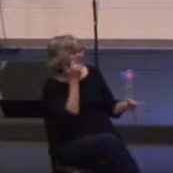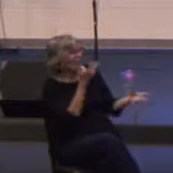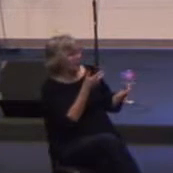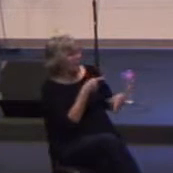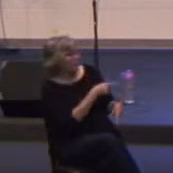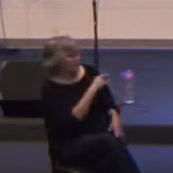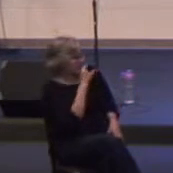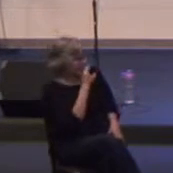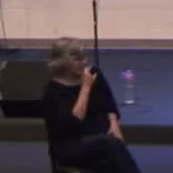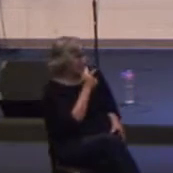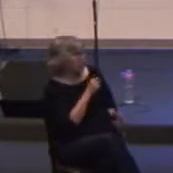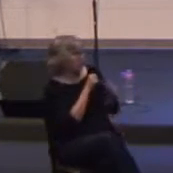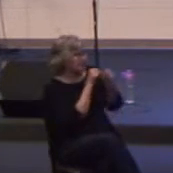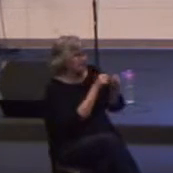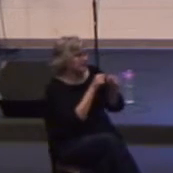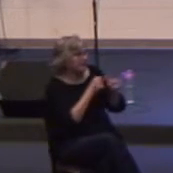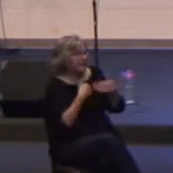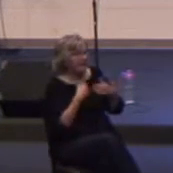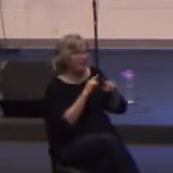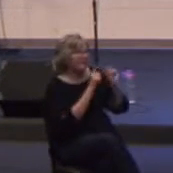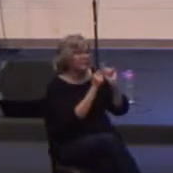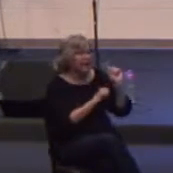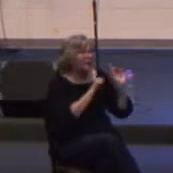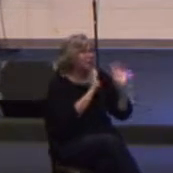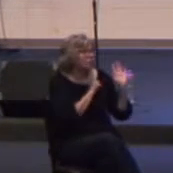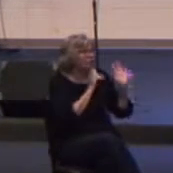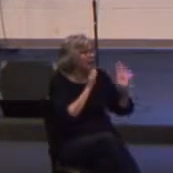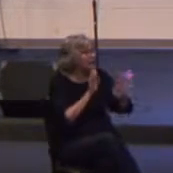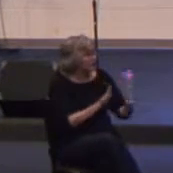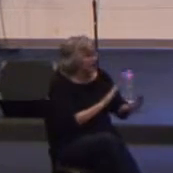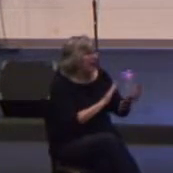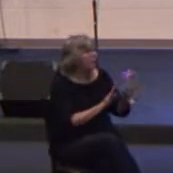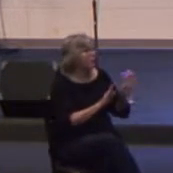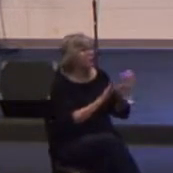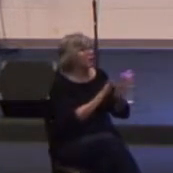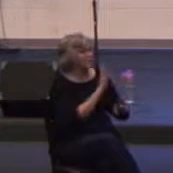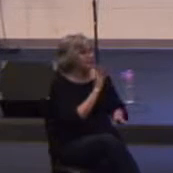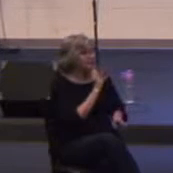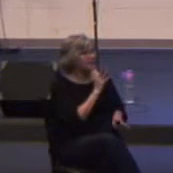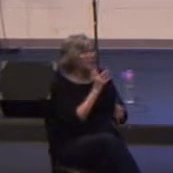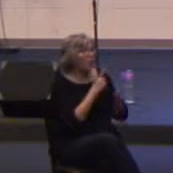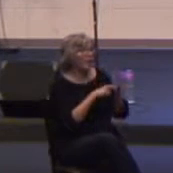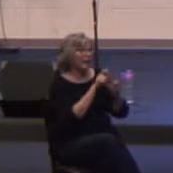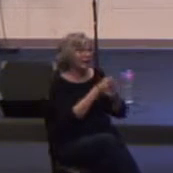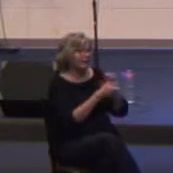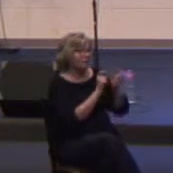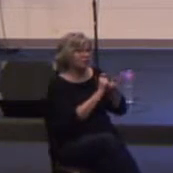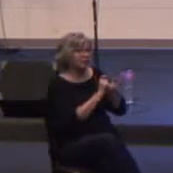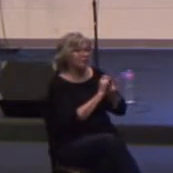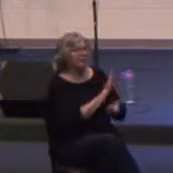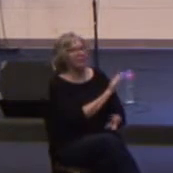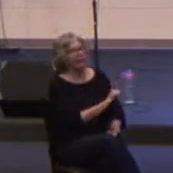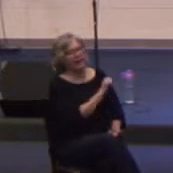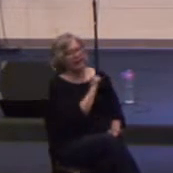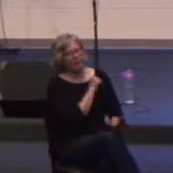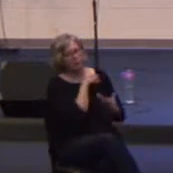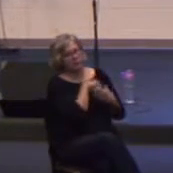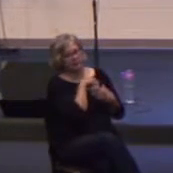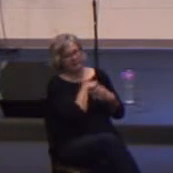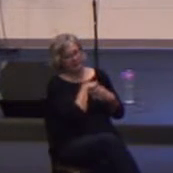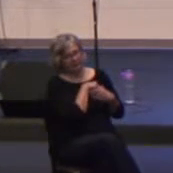them to consistently have different attitudes, actions, words, then what I really, really need to change is the attitudes